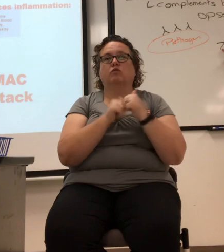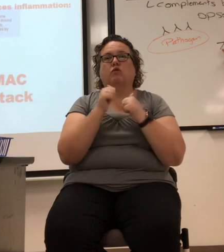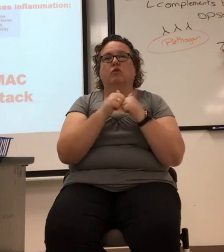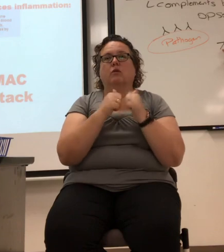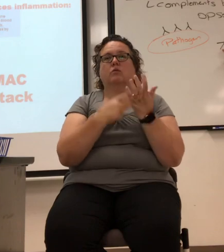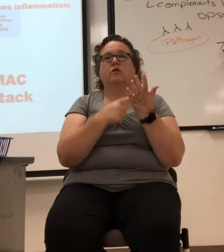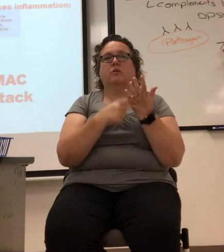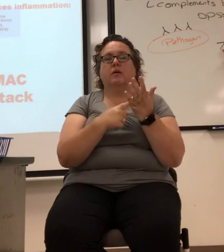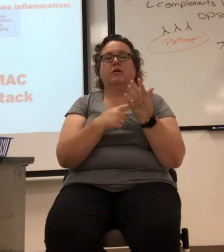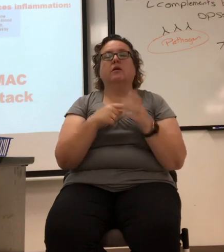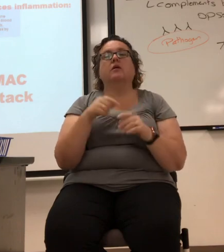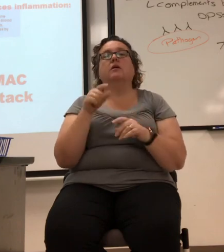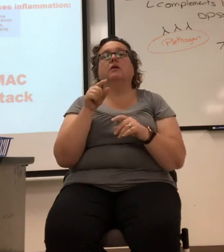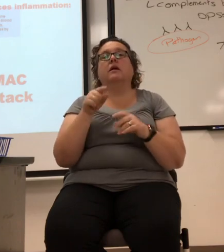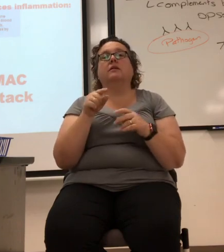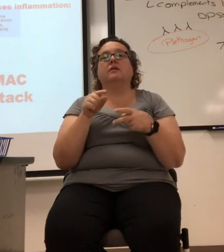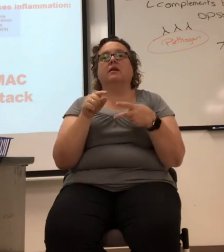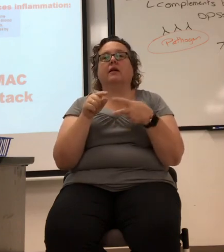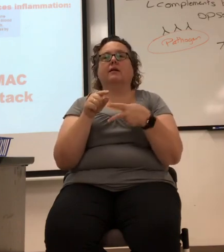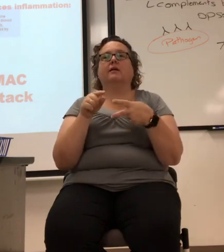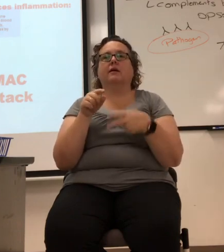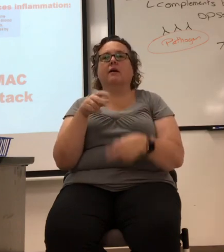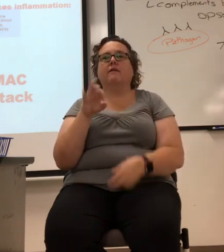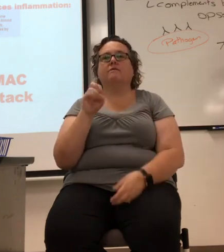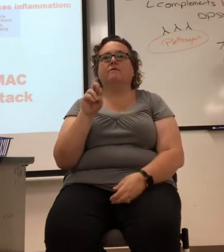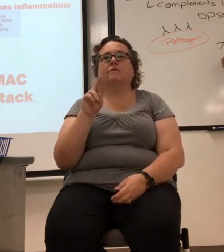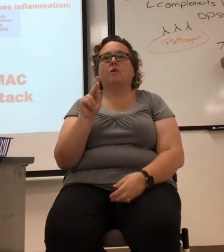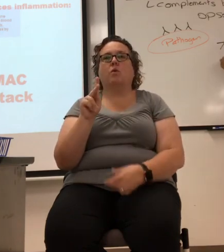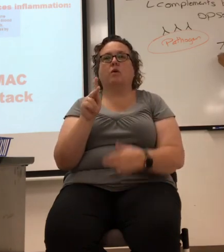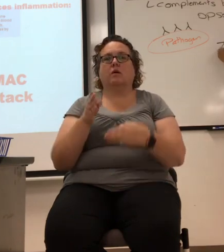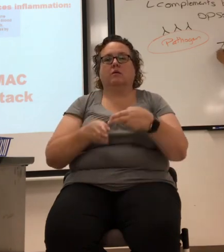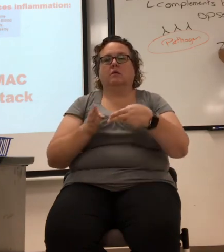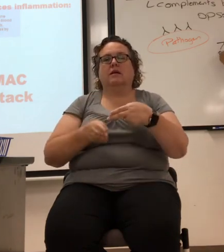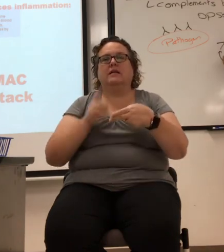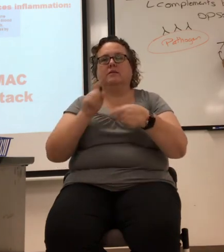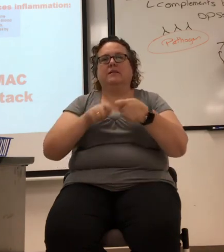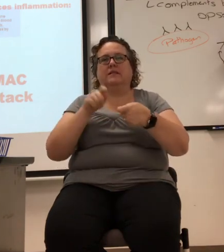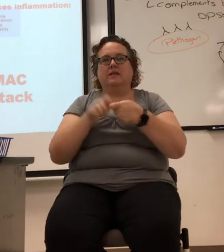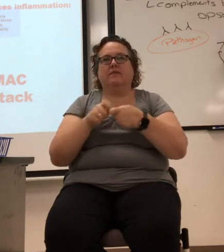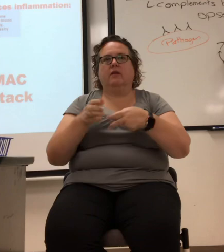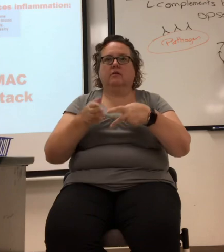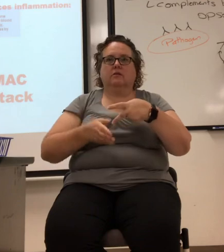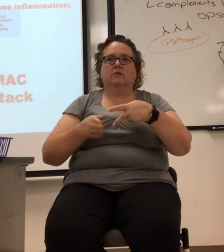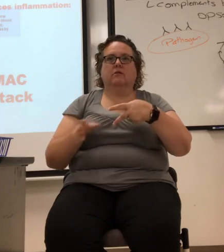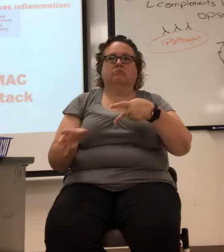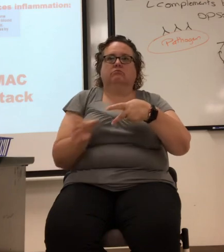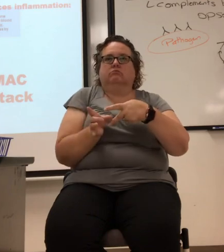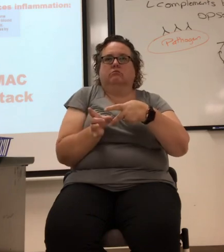The forked end is the specific end of the antibody.